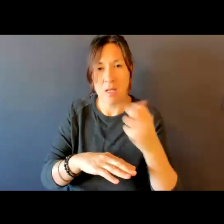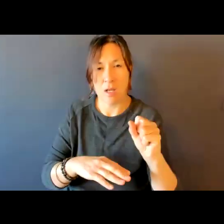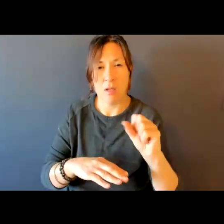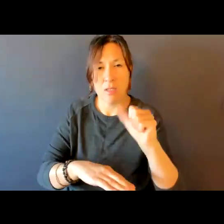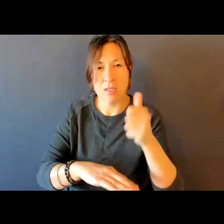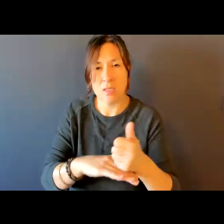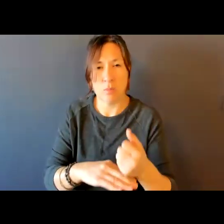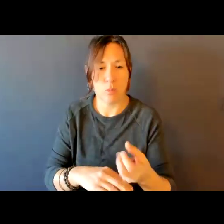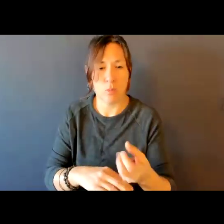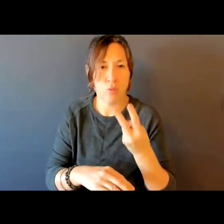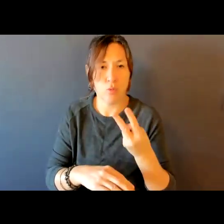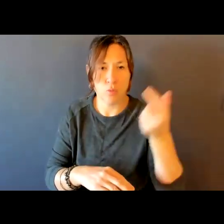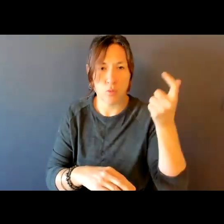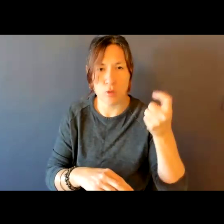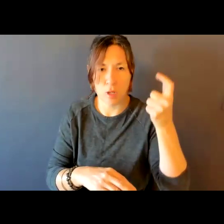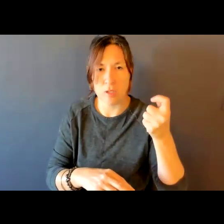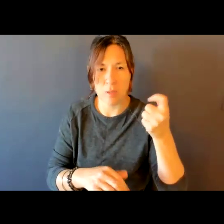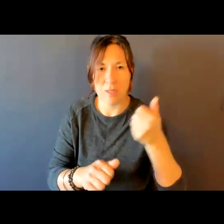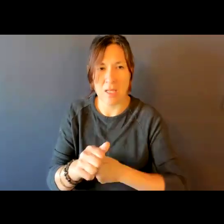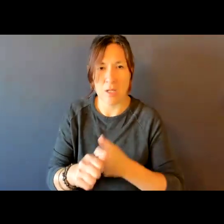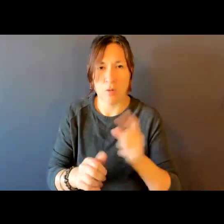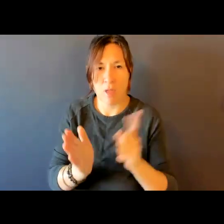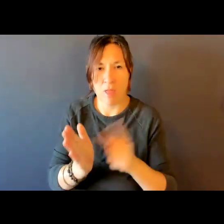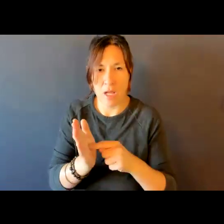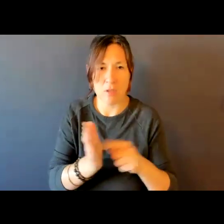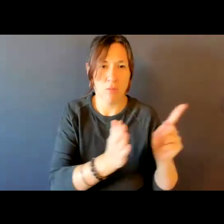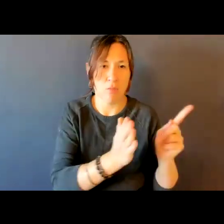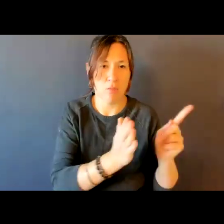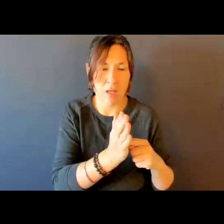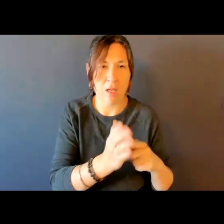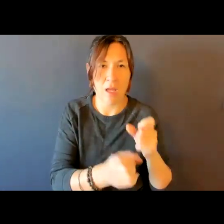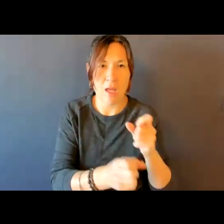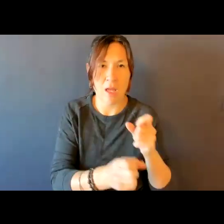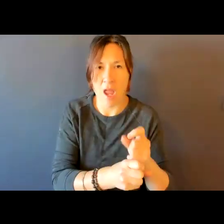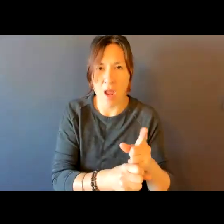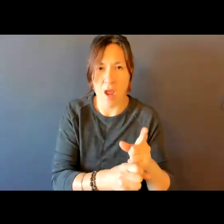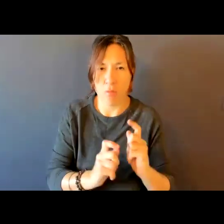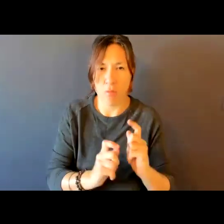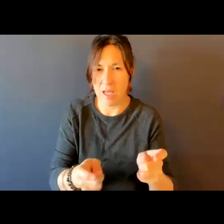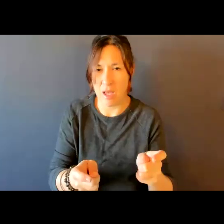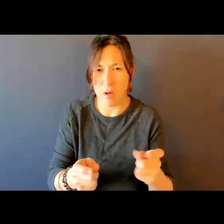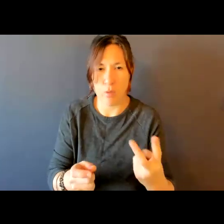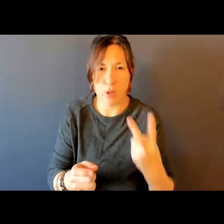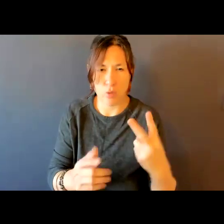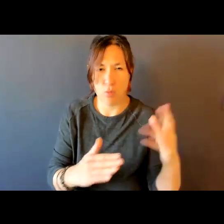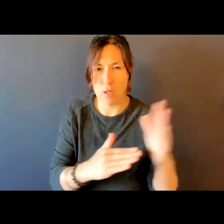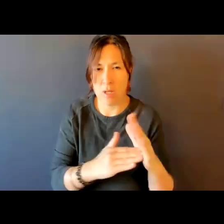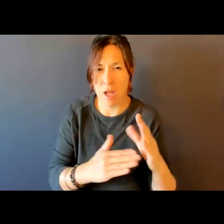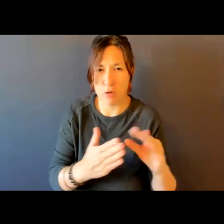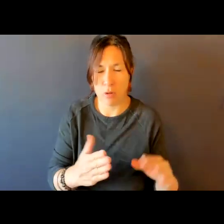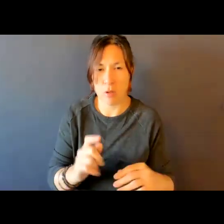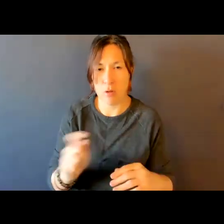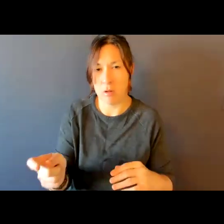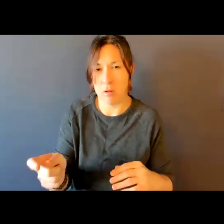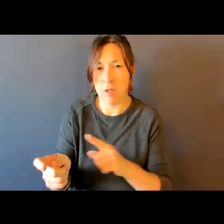of $1,000 each, which will be awarded annually to 2 outstanding students. One for a